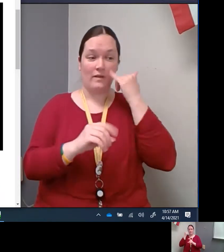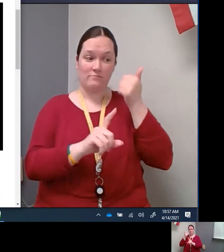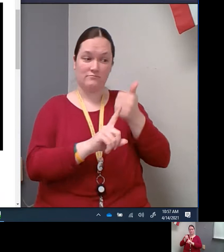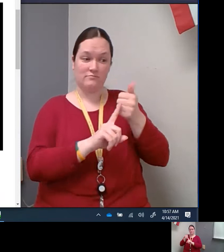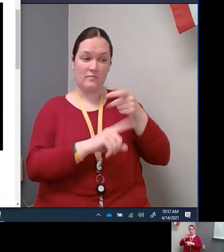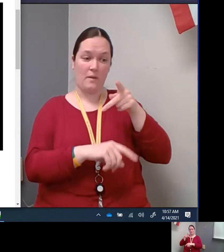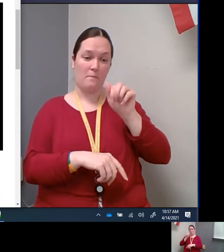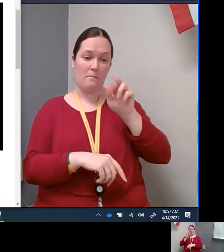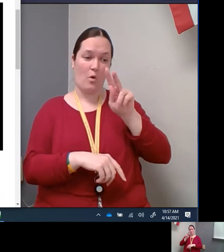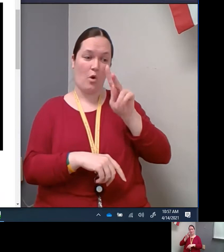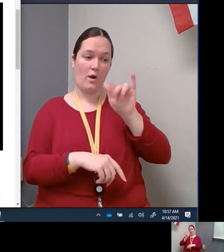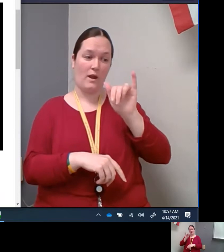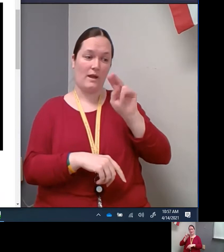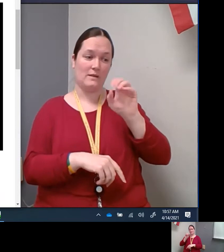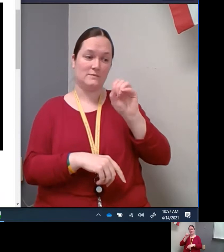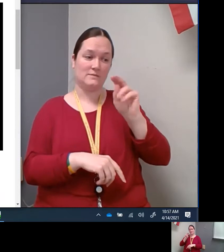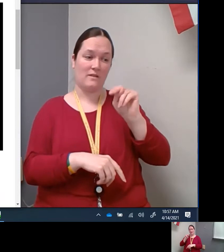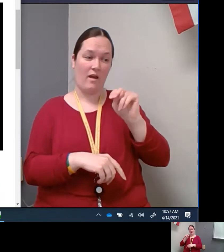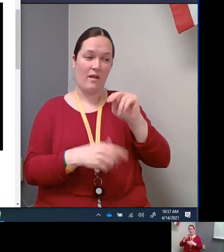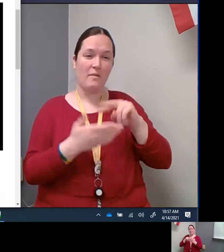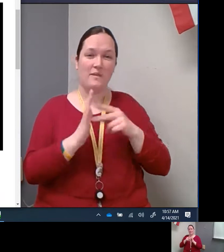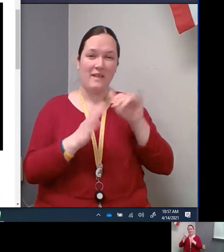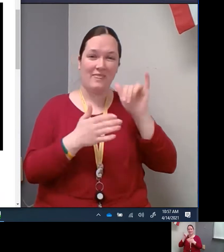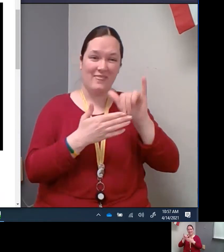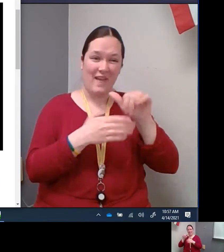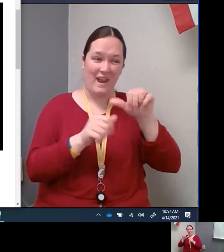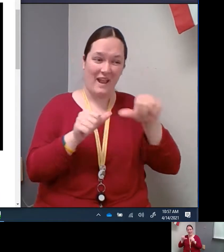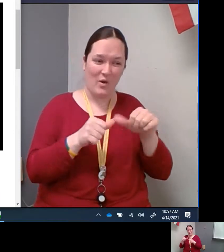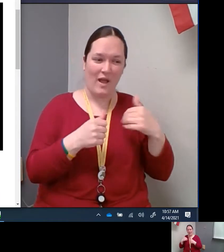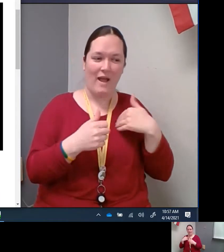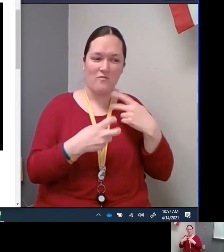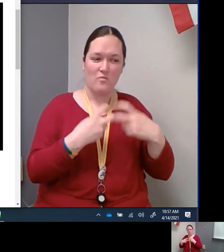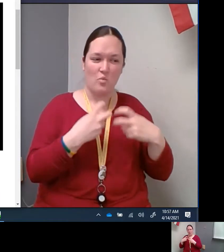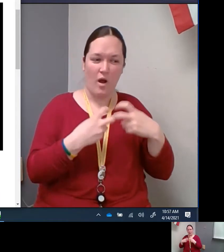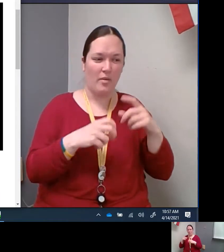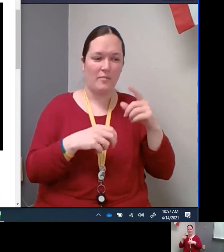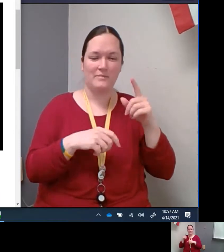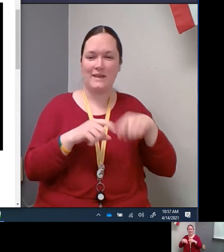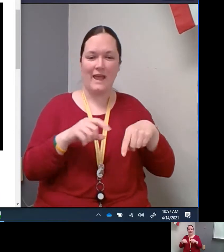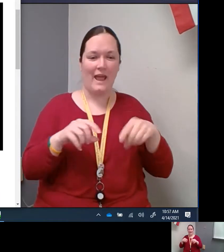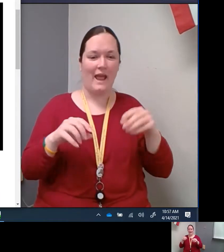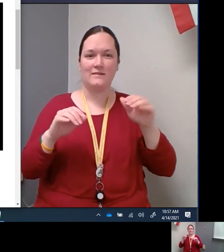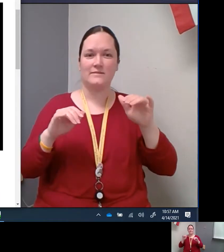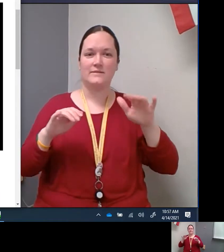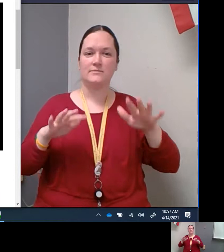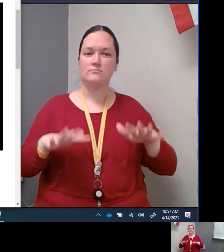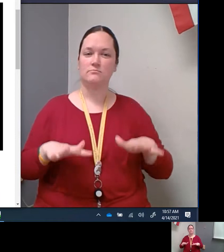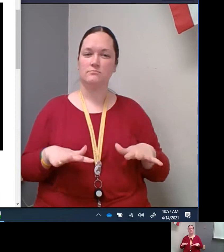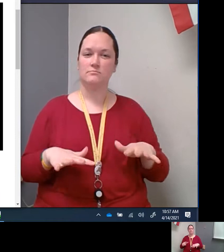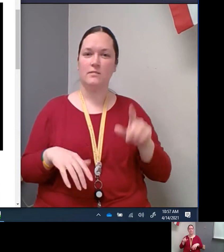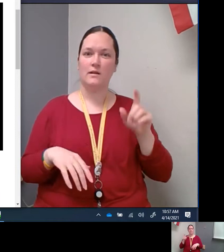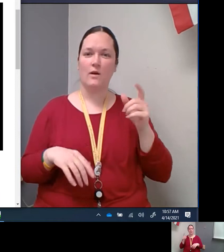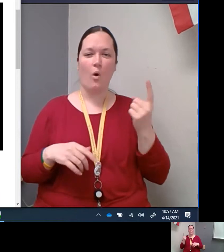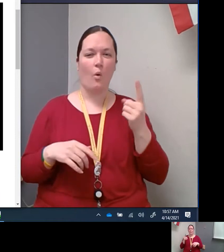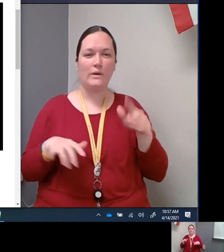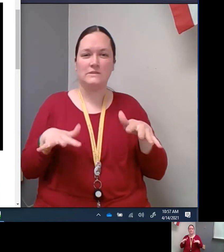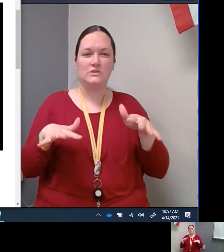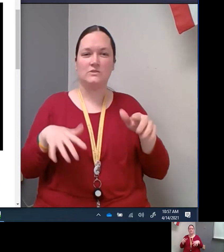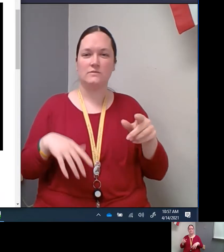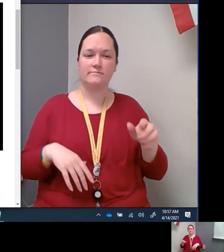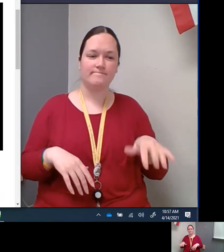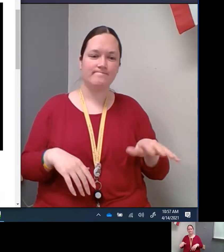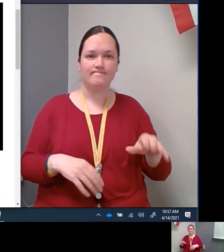Parkinson's disease, then we're having problems in this basal ganglia area. As we move farther up the brain, we eventually get to the cerebral